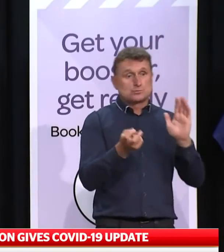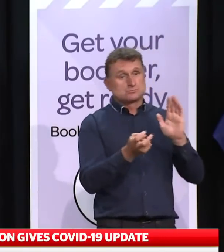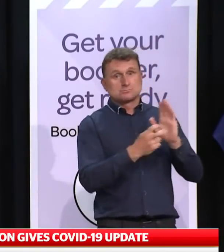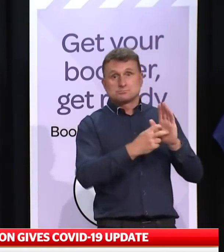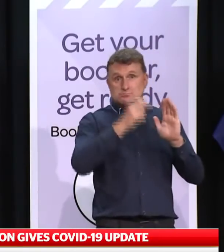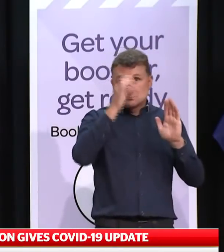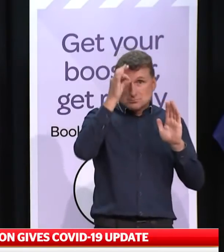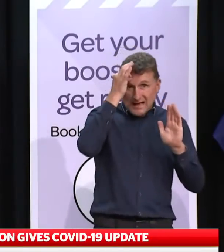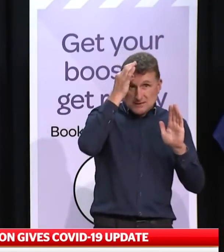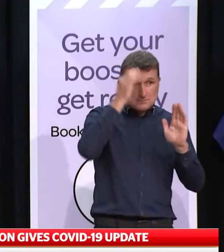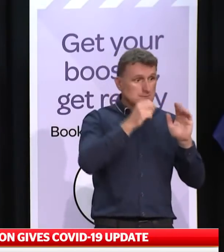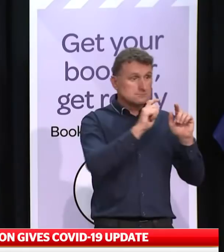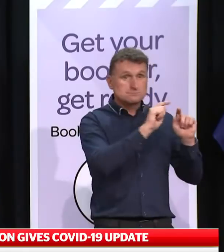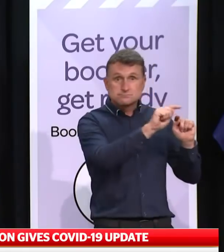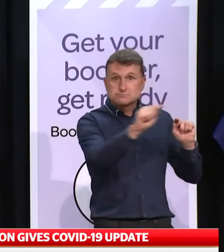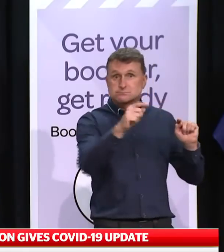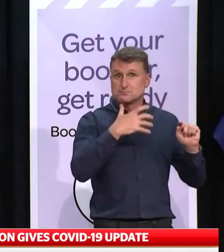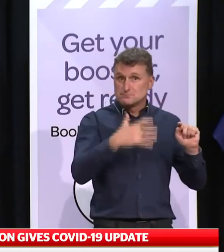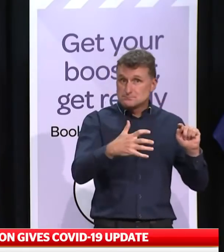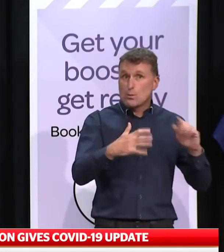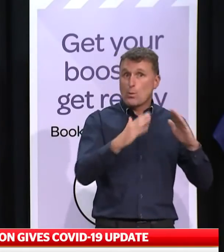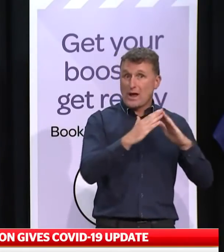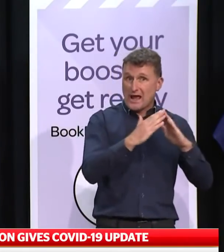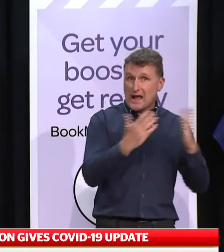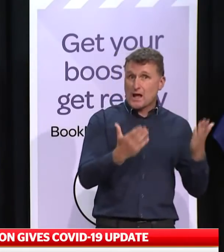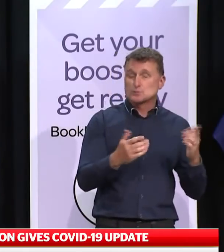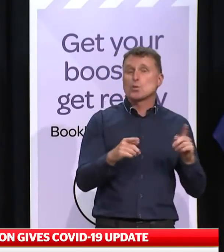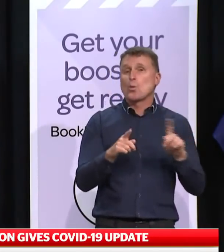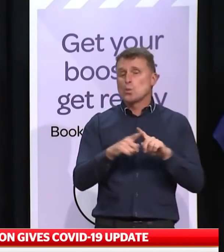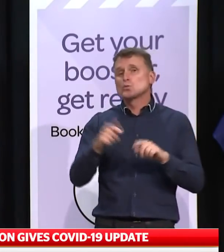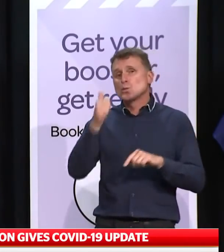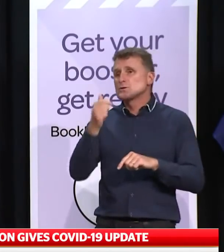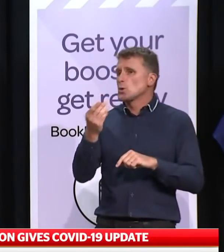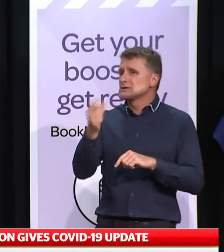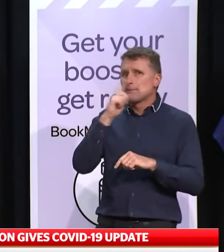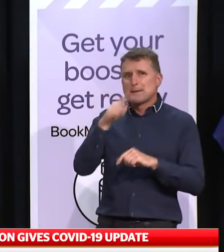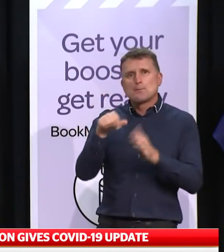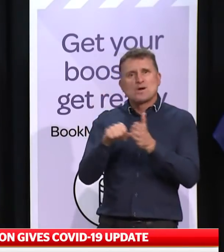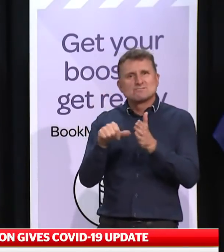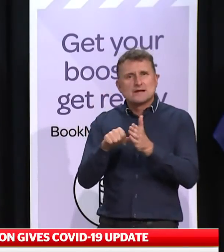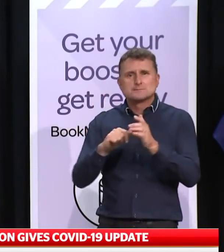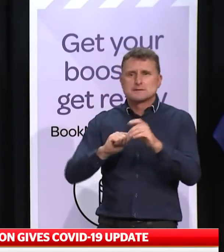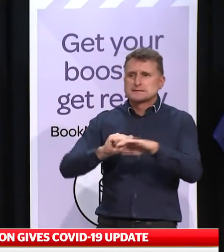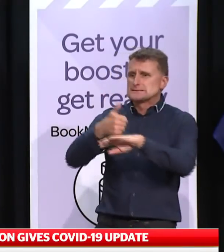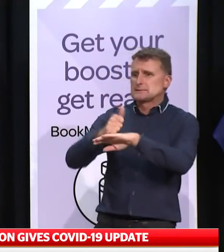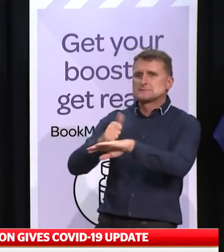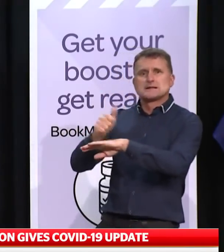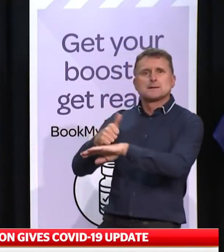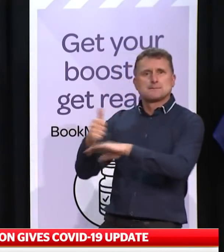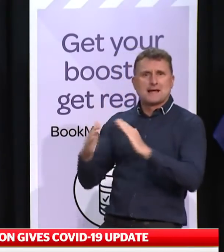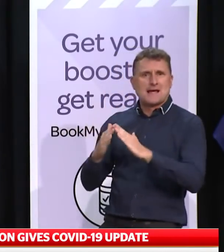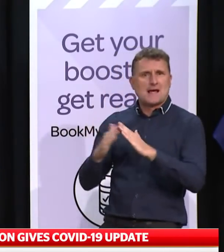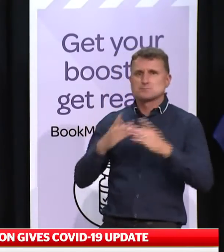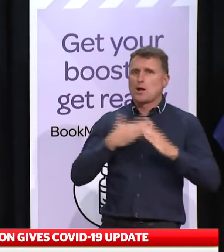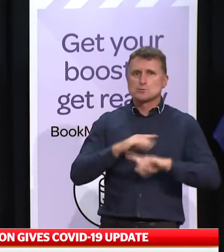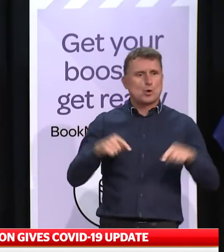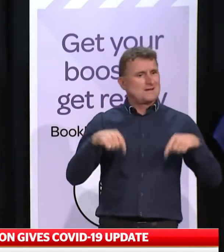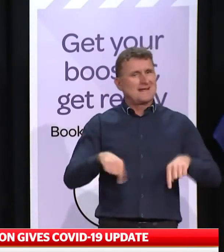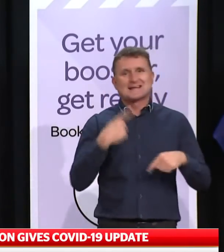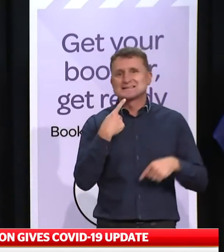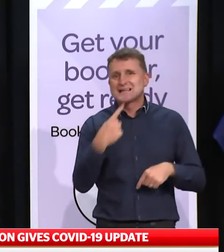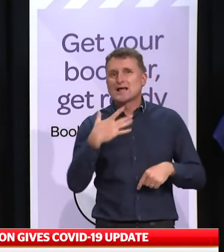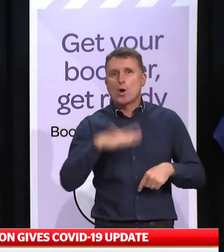to dampen particularly investor and speculative demand. I've often said, I don't sit here saying I want house prices to go down